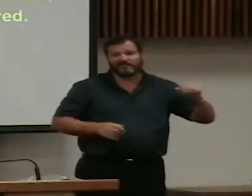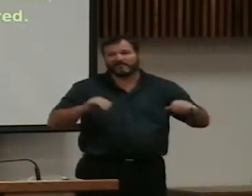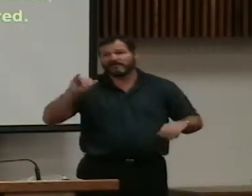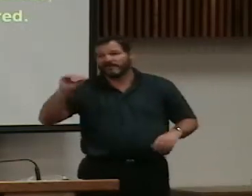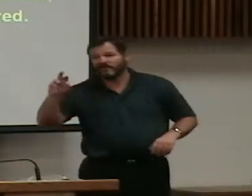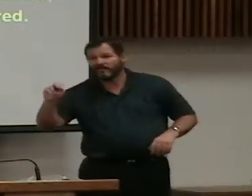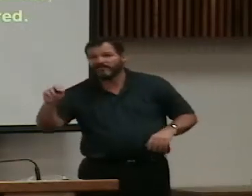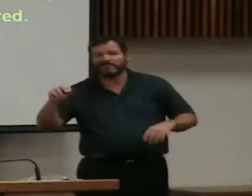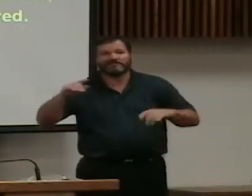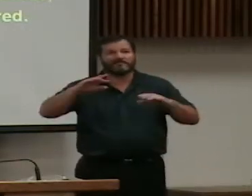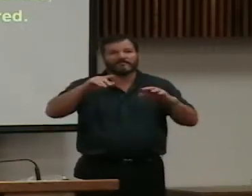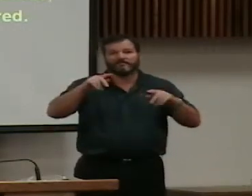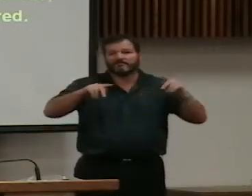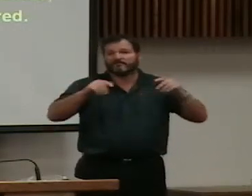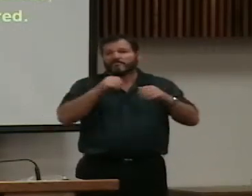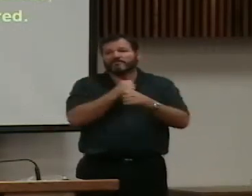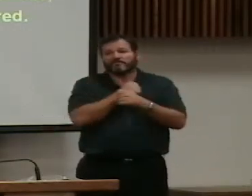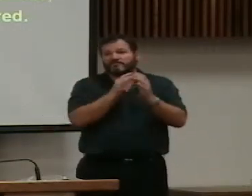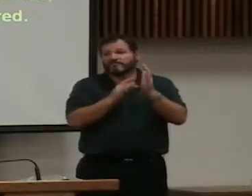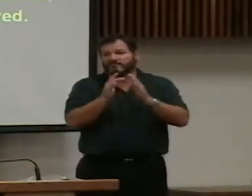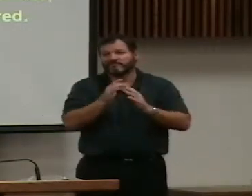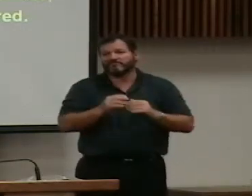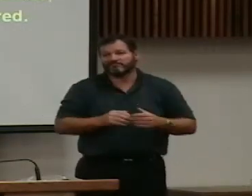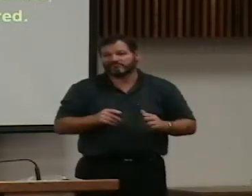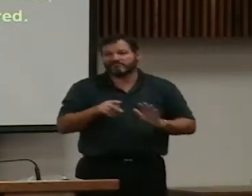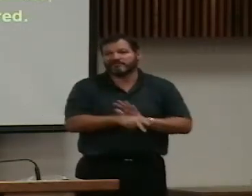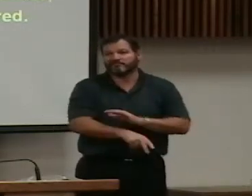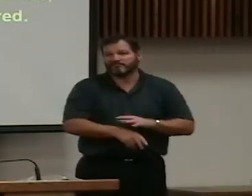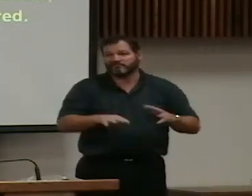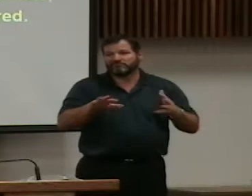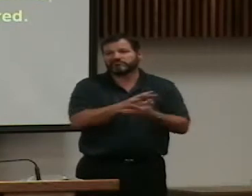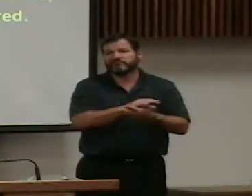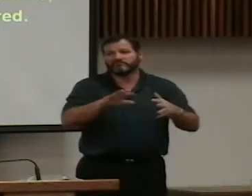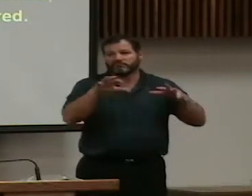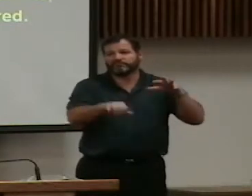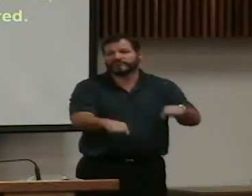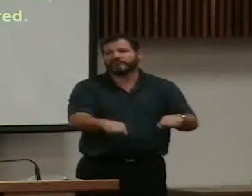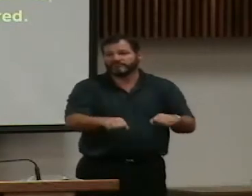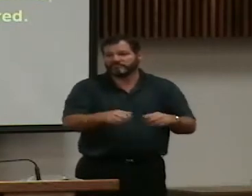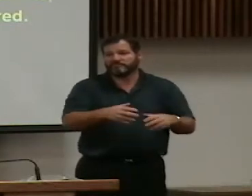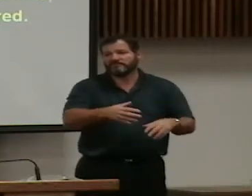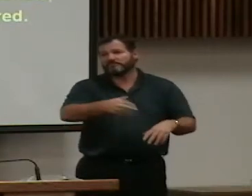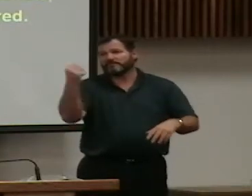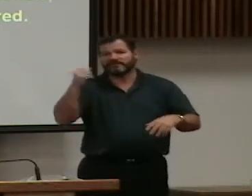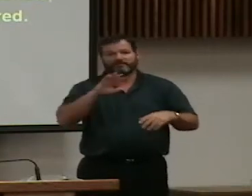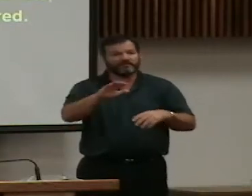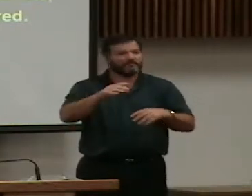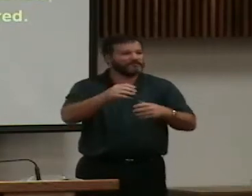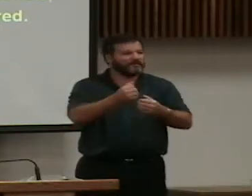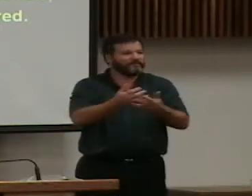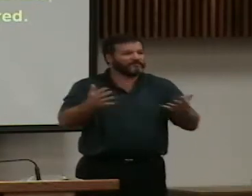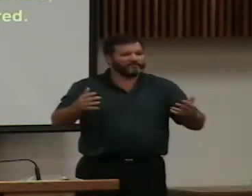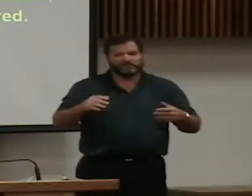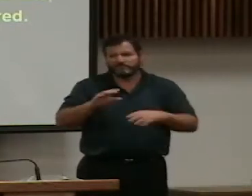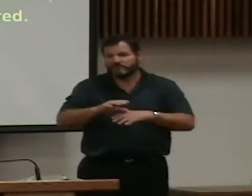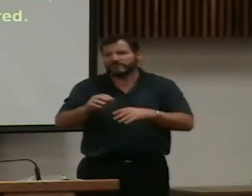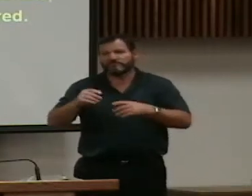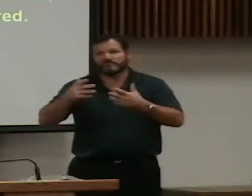happened to Iraq and Syria. And where they don't love Jesus. And you're seeing people being killed. Losing everything.